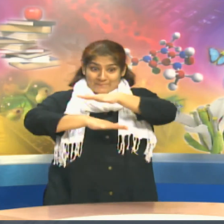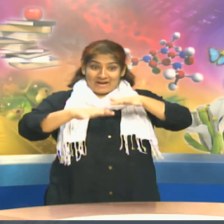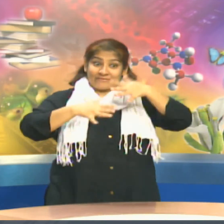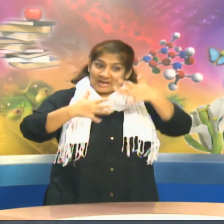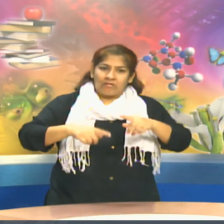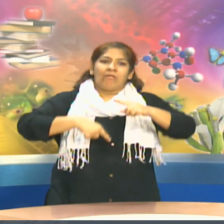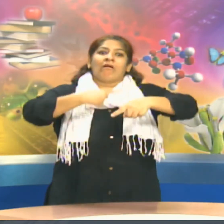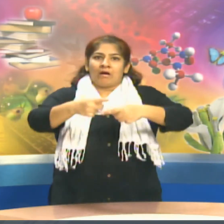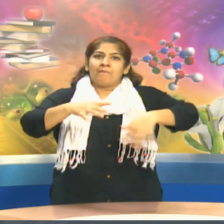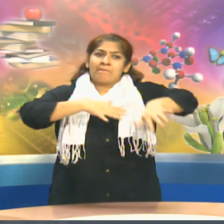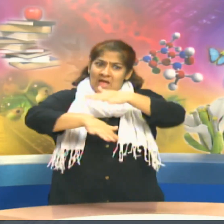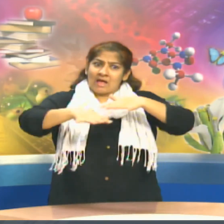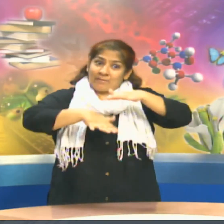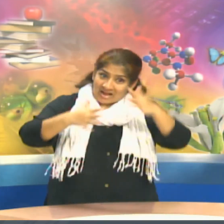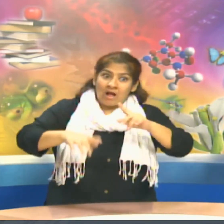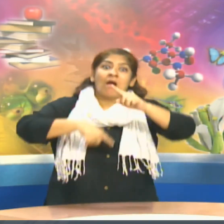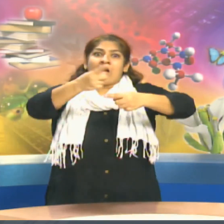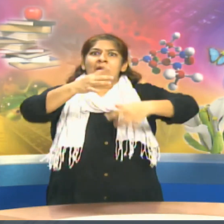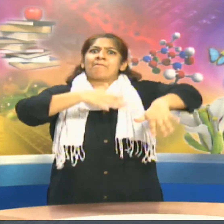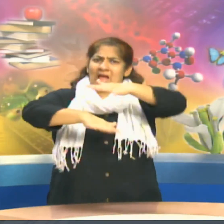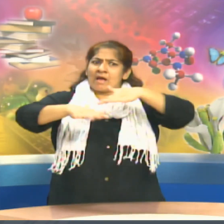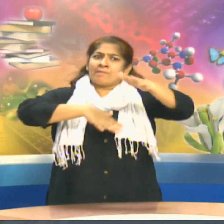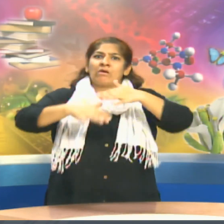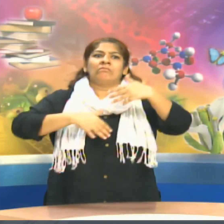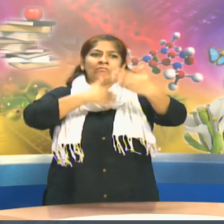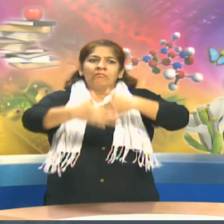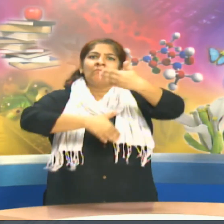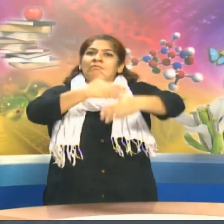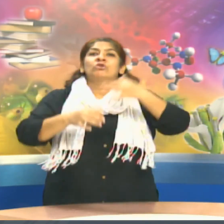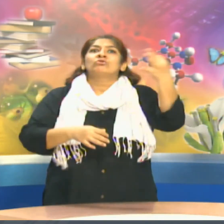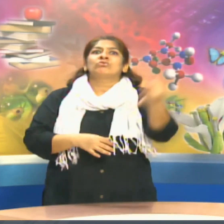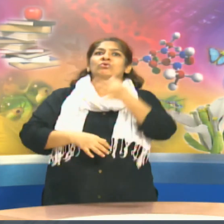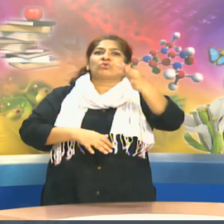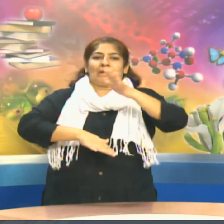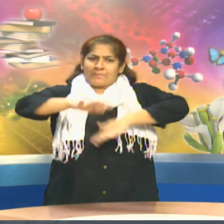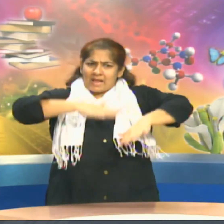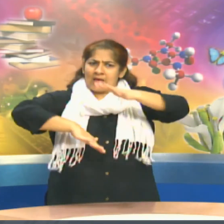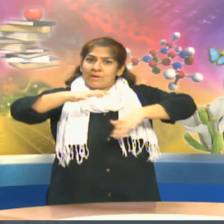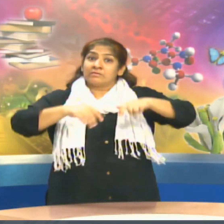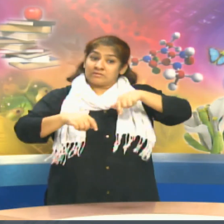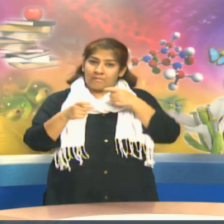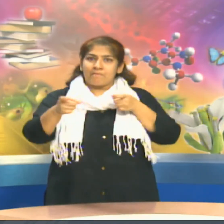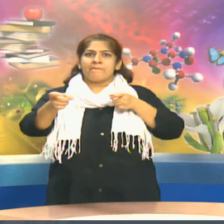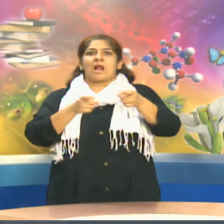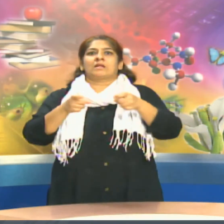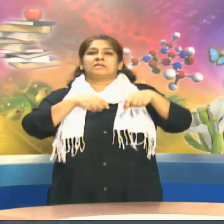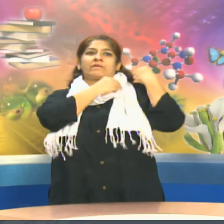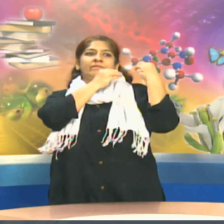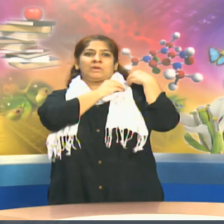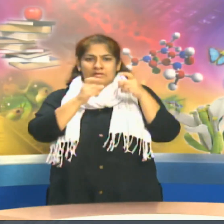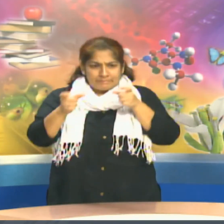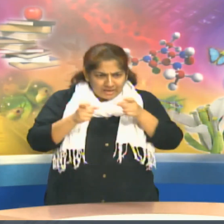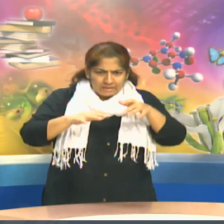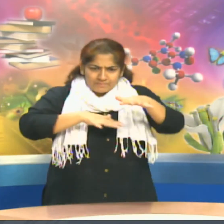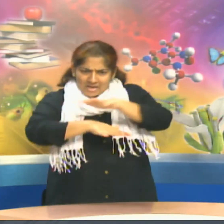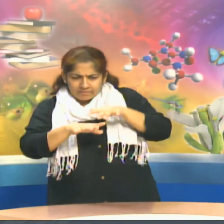work. It is not that just do it in any way and give that to work. No, we should